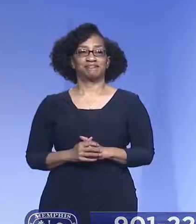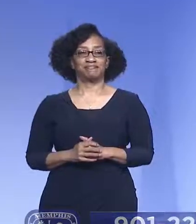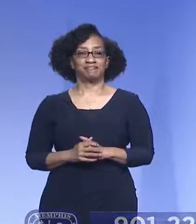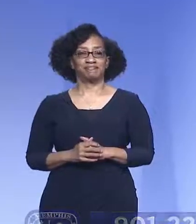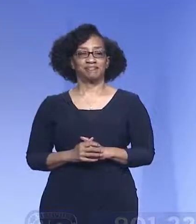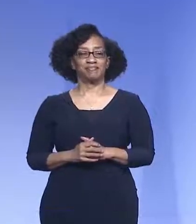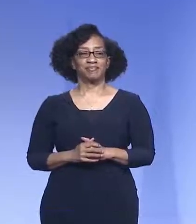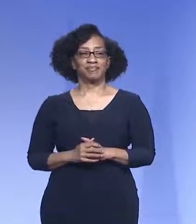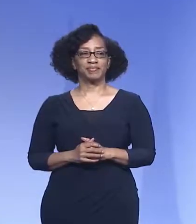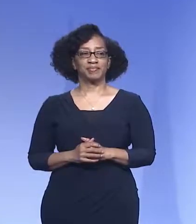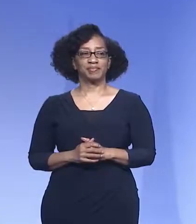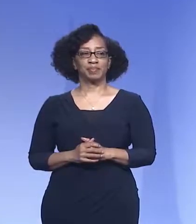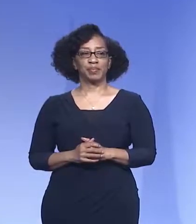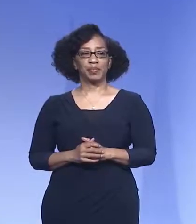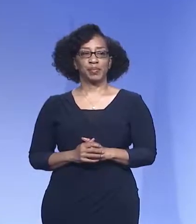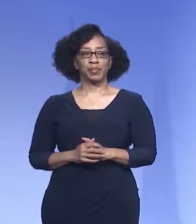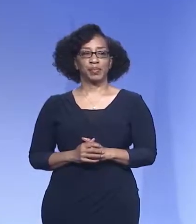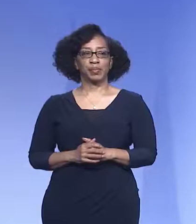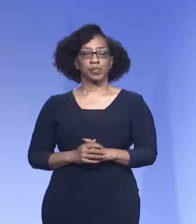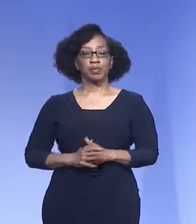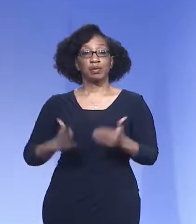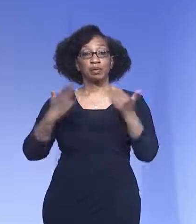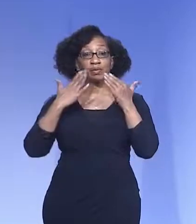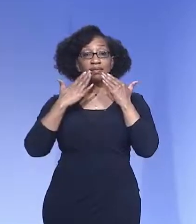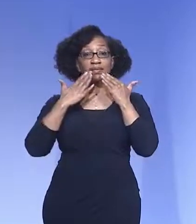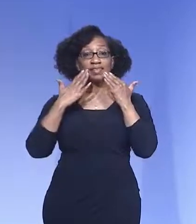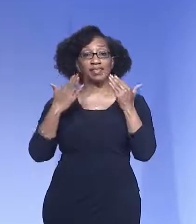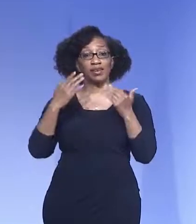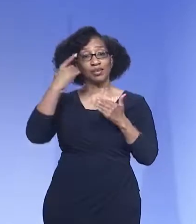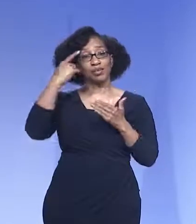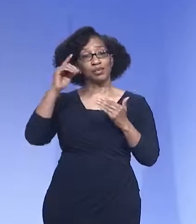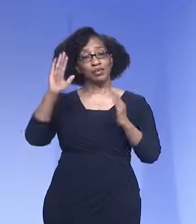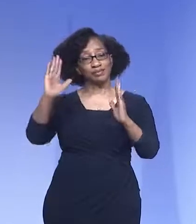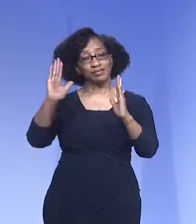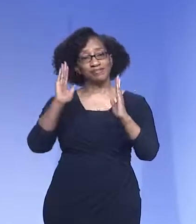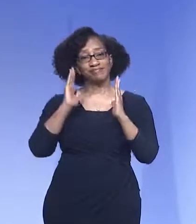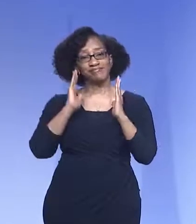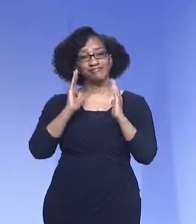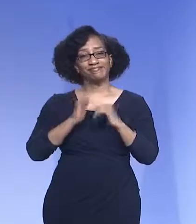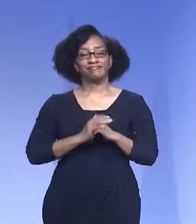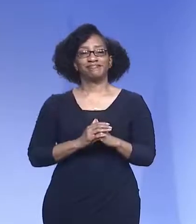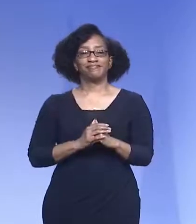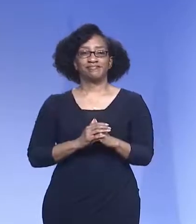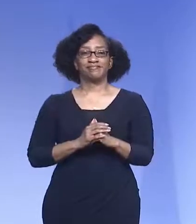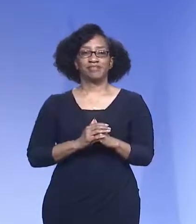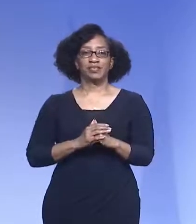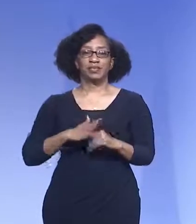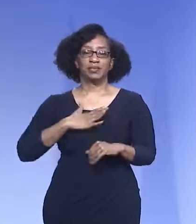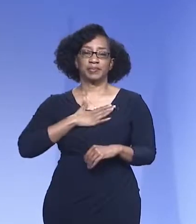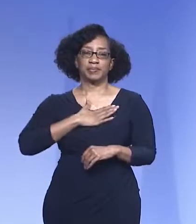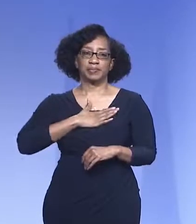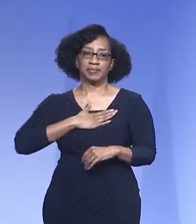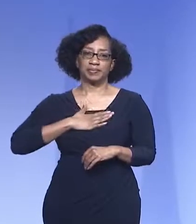No. So I wanted to just thank all of you for your attention and encourage you to